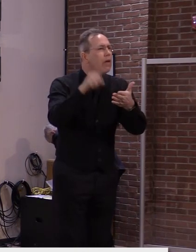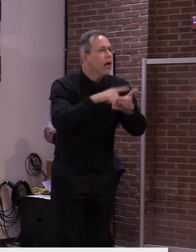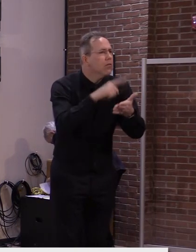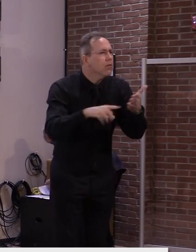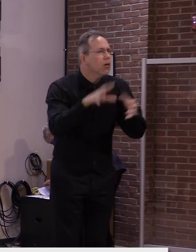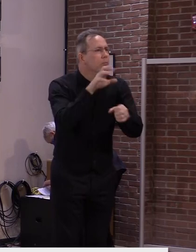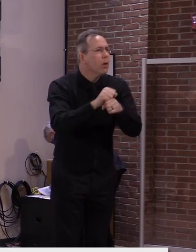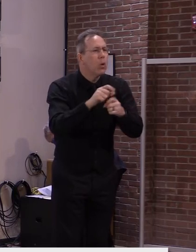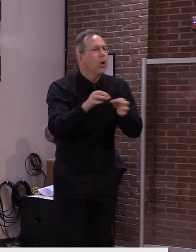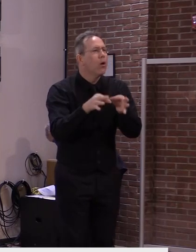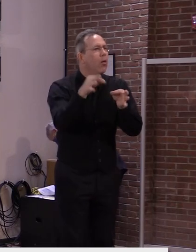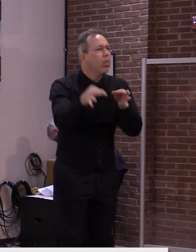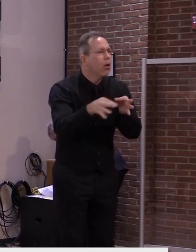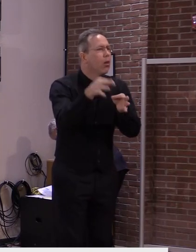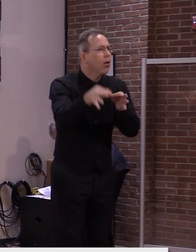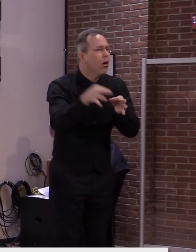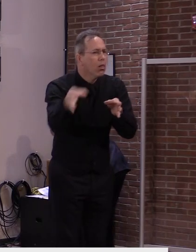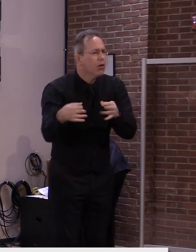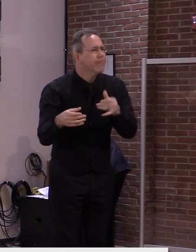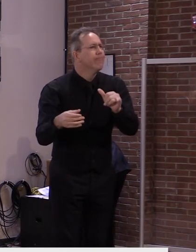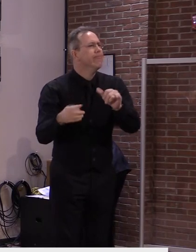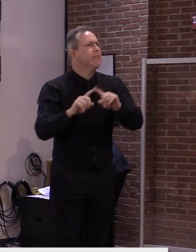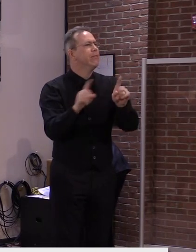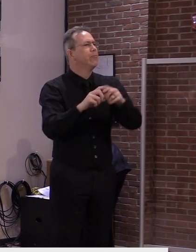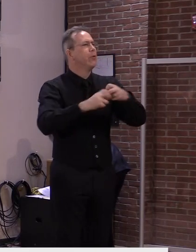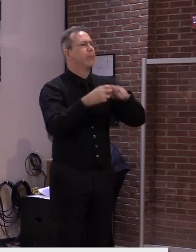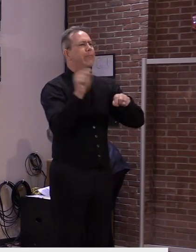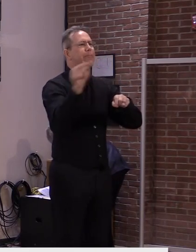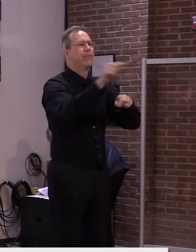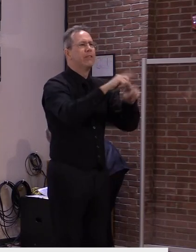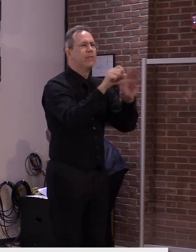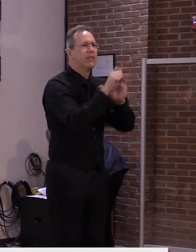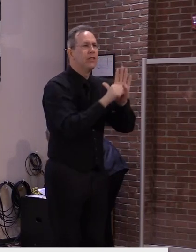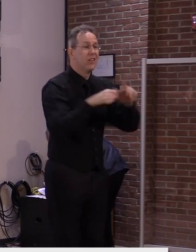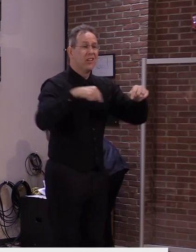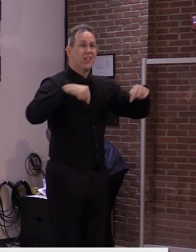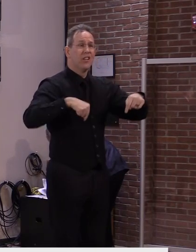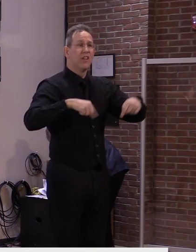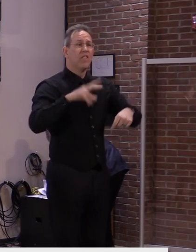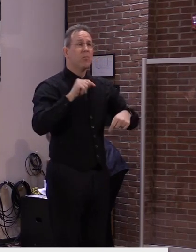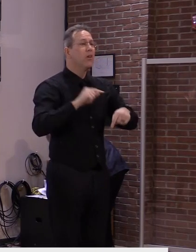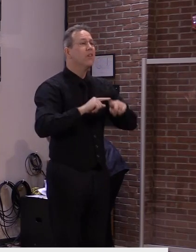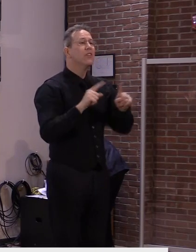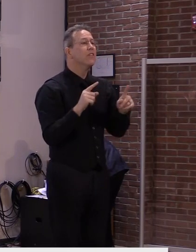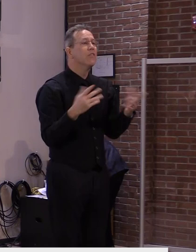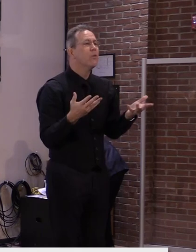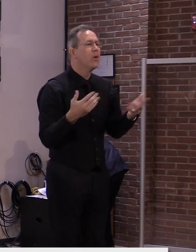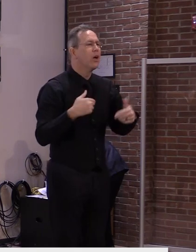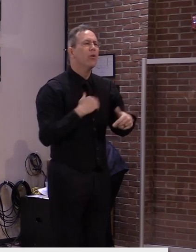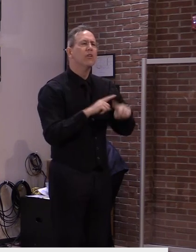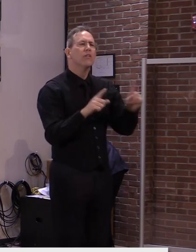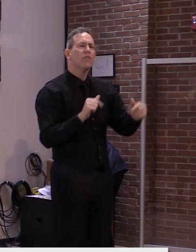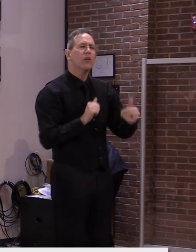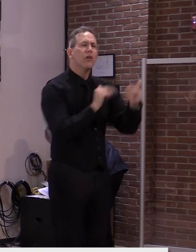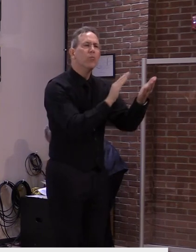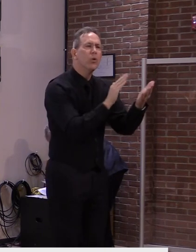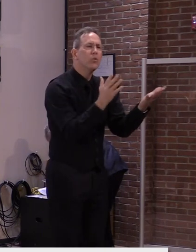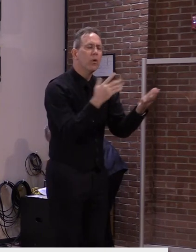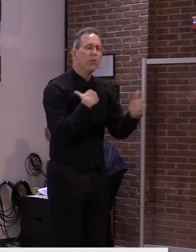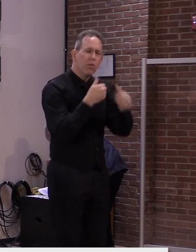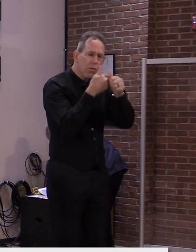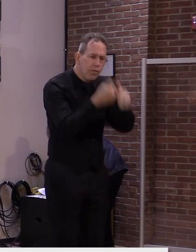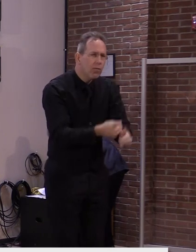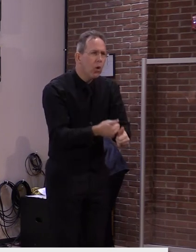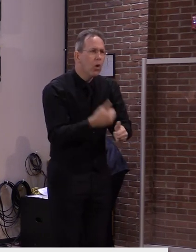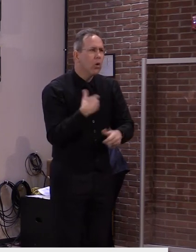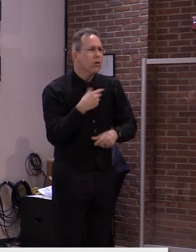90s. Here in Vermont, we've taken a different approach. We're setting realistic expectations based on the supply we